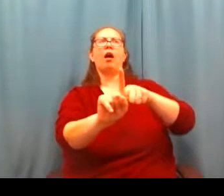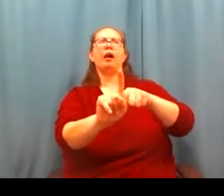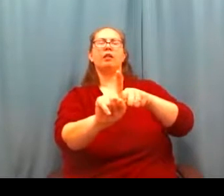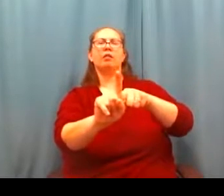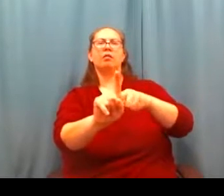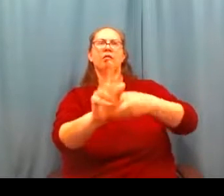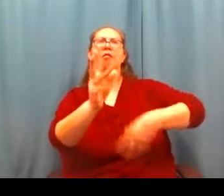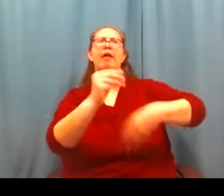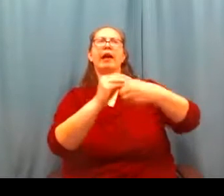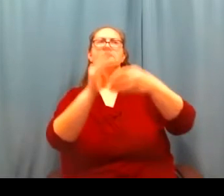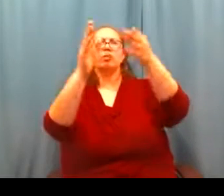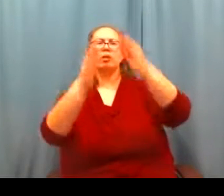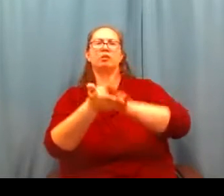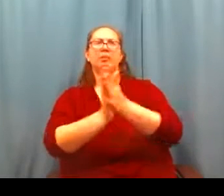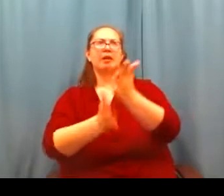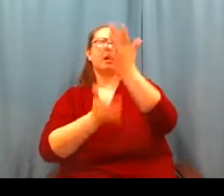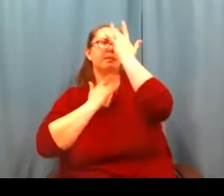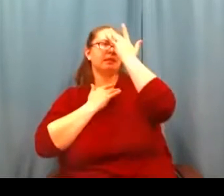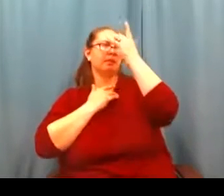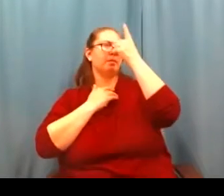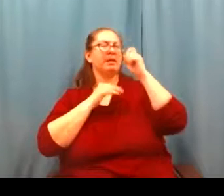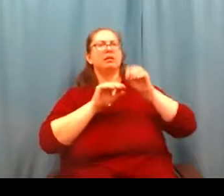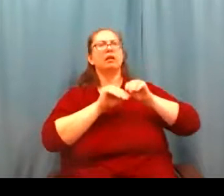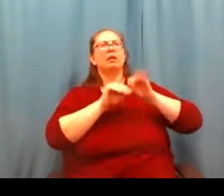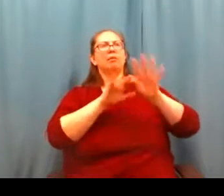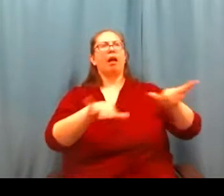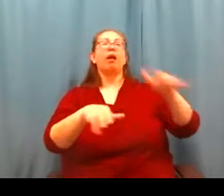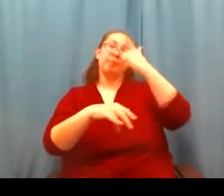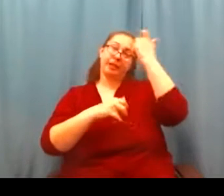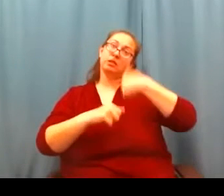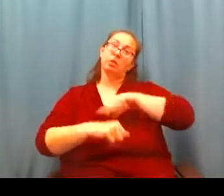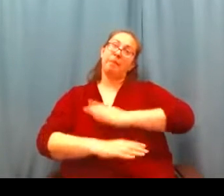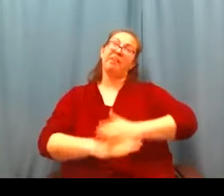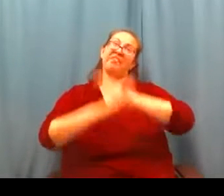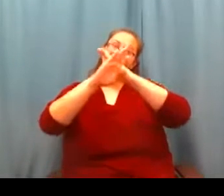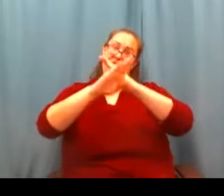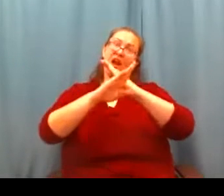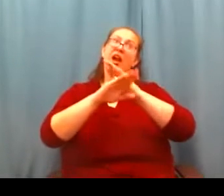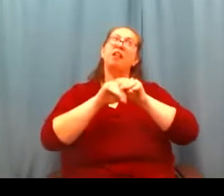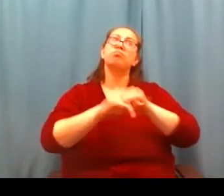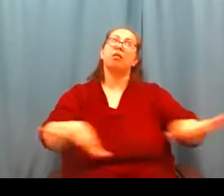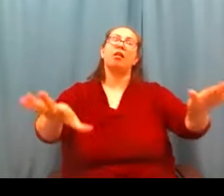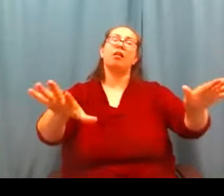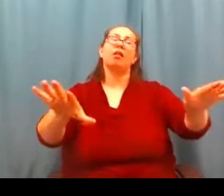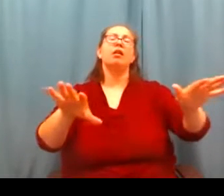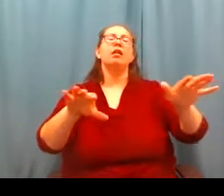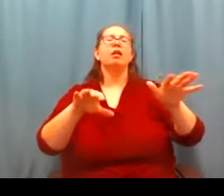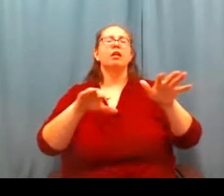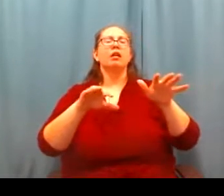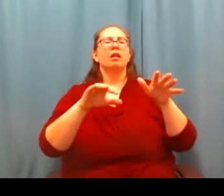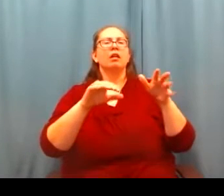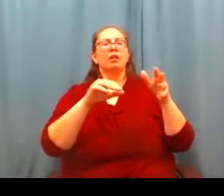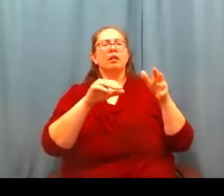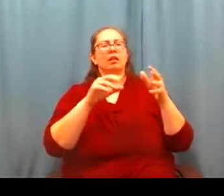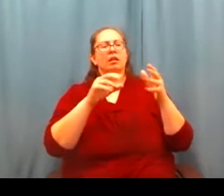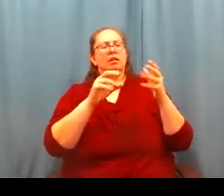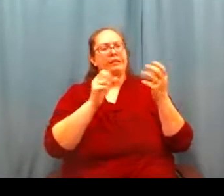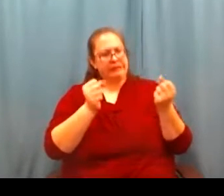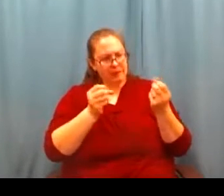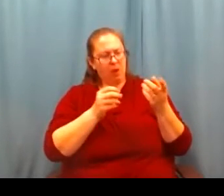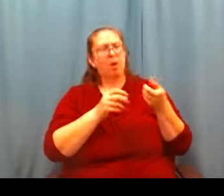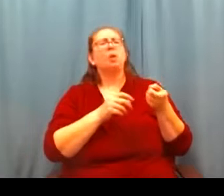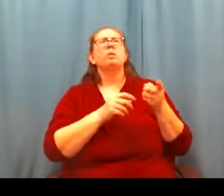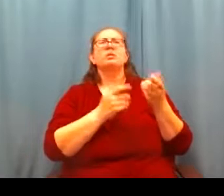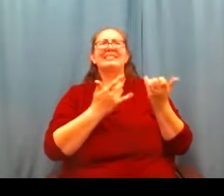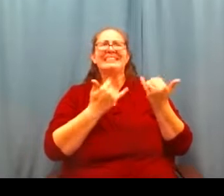we're doing at preventing transmission of COVID-19. So implementing those really important measures will continue to be important moving forward.